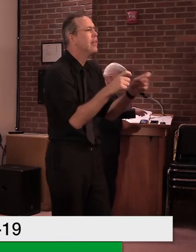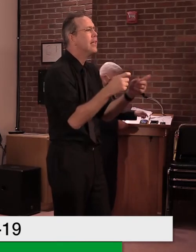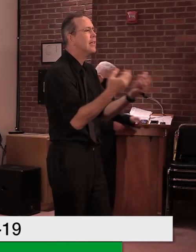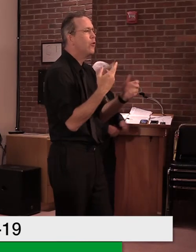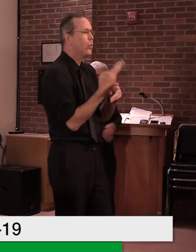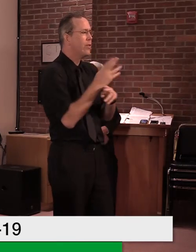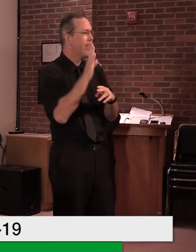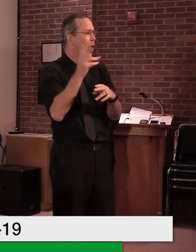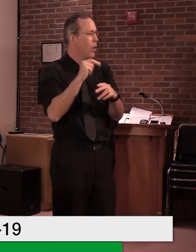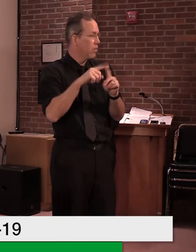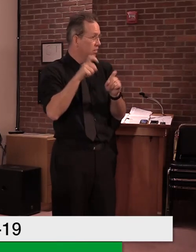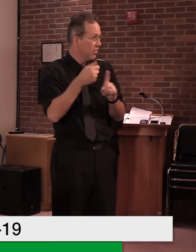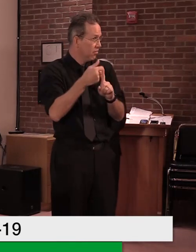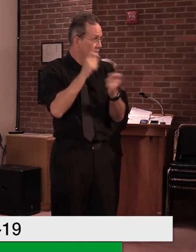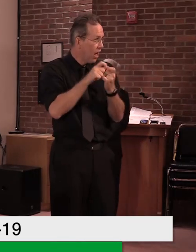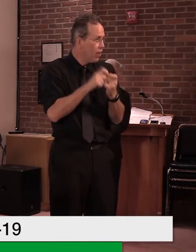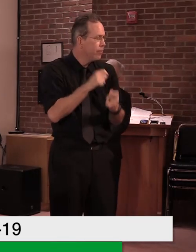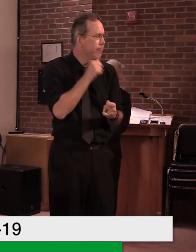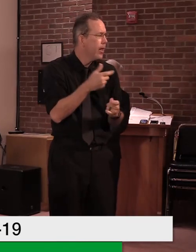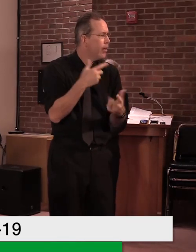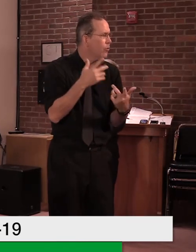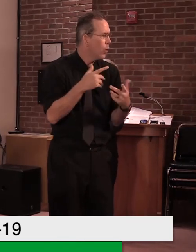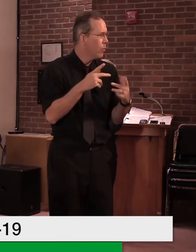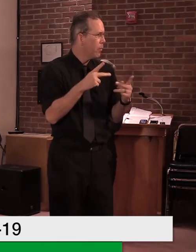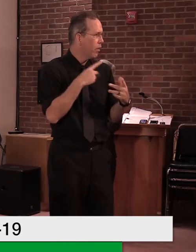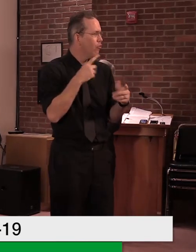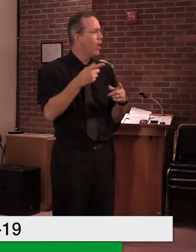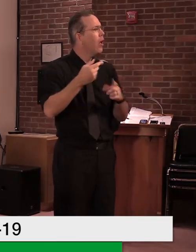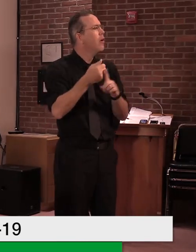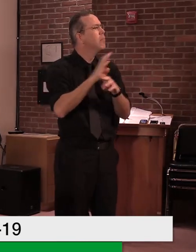than public health issue?